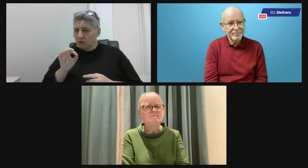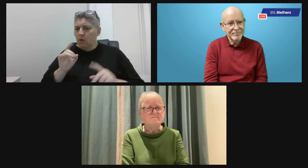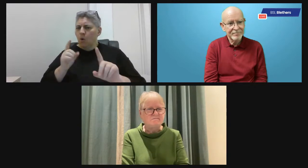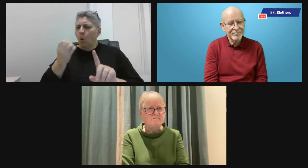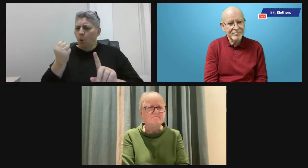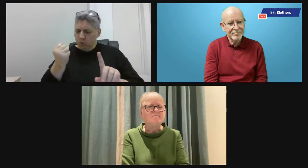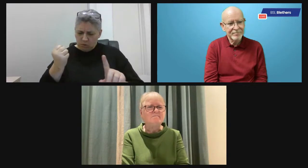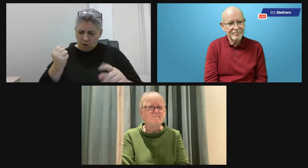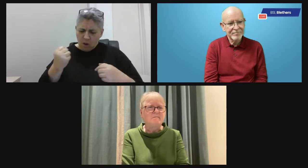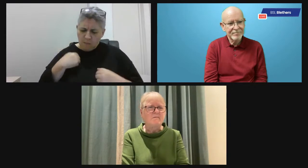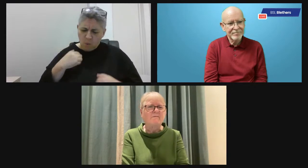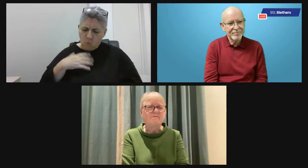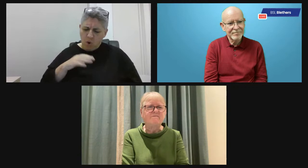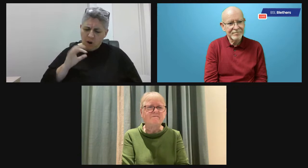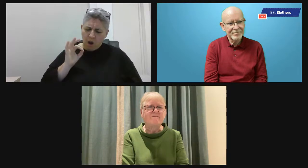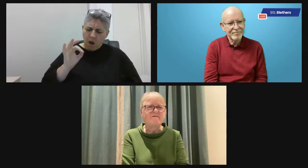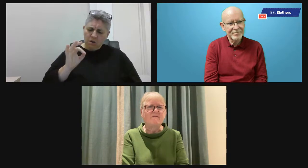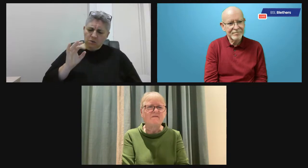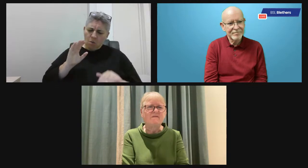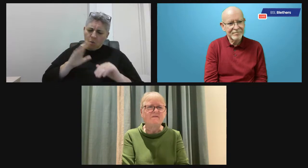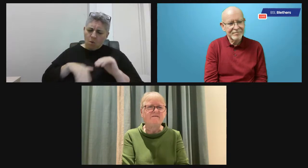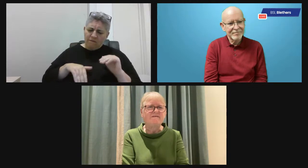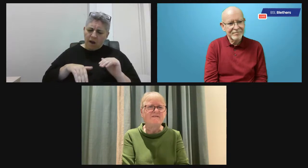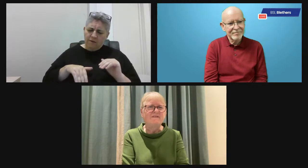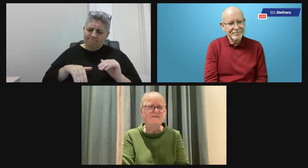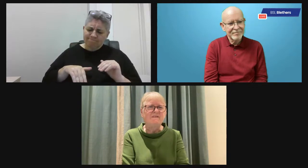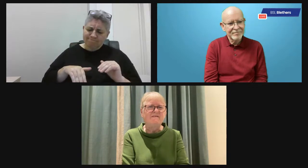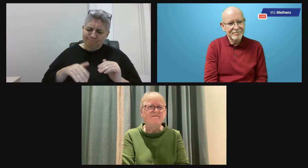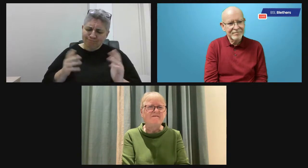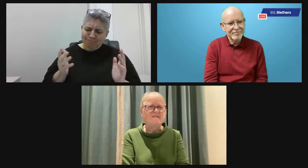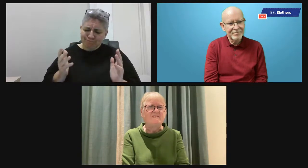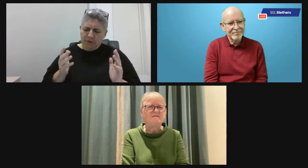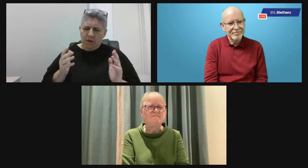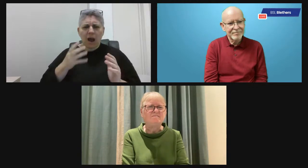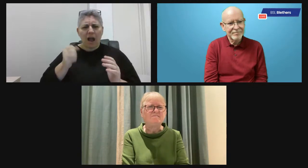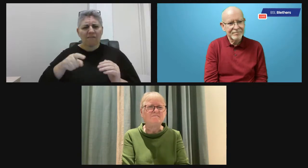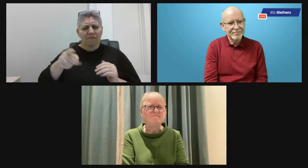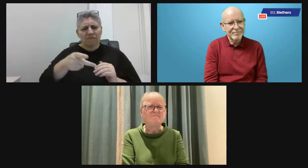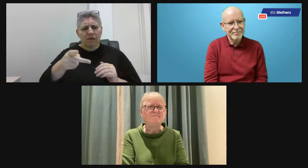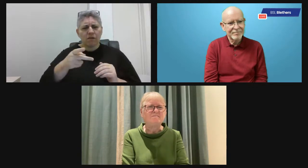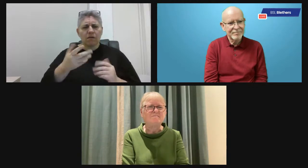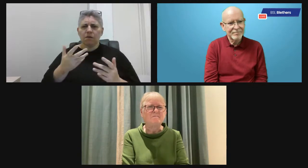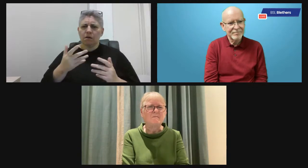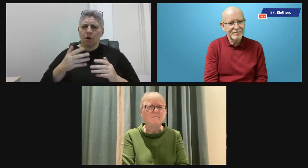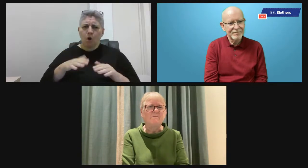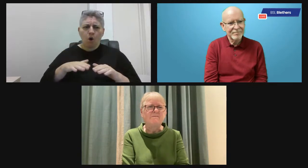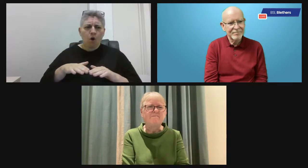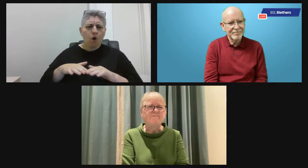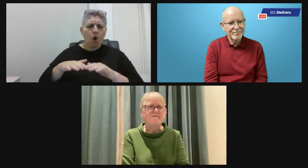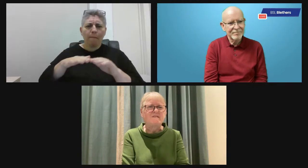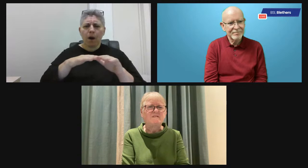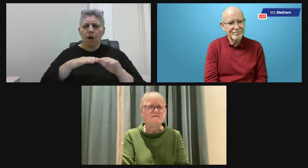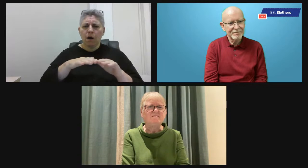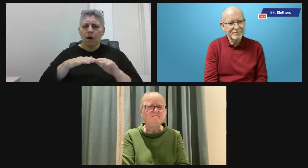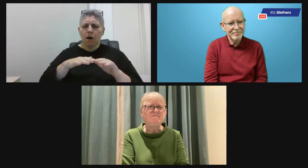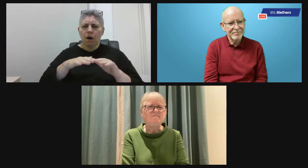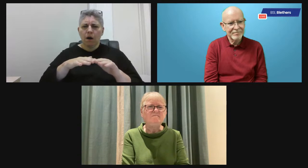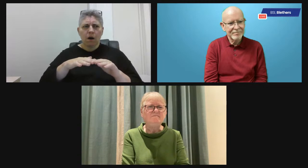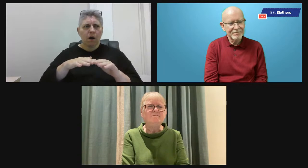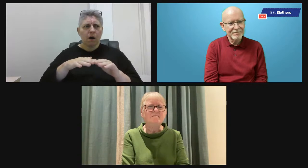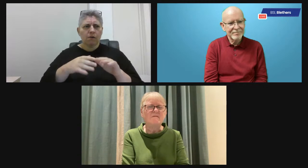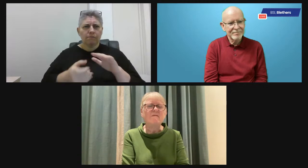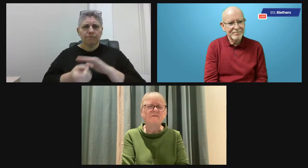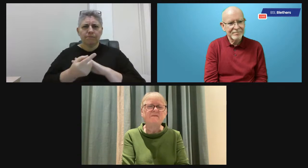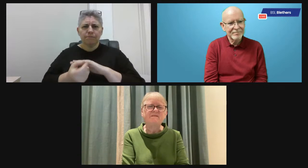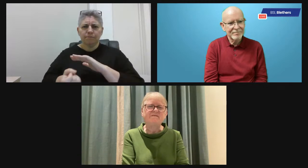Maybe I'll take one from our audience at home. Actually, no, I've got a question I have to ask you first. So this is to both of